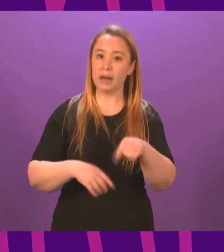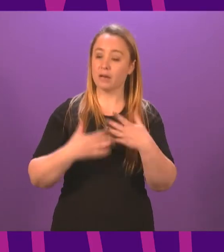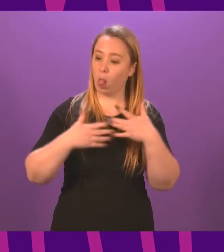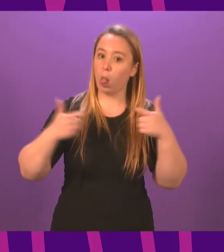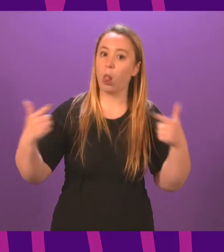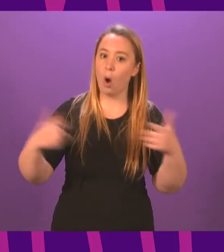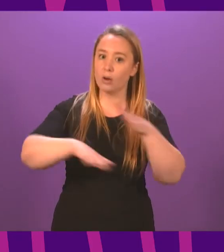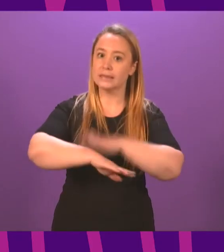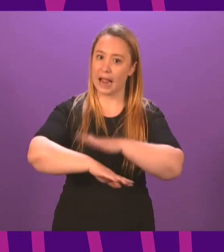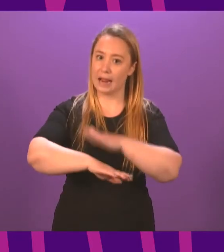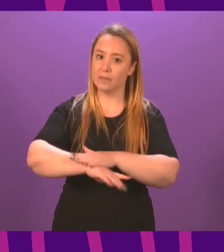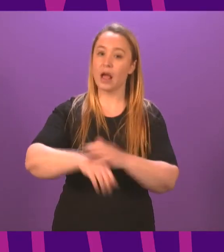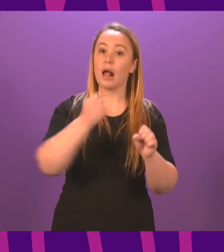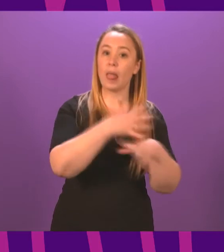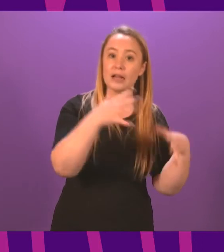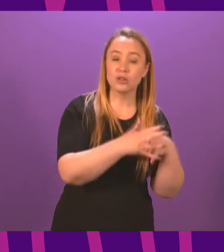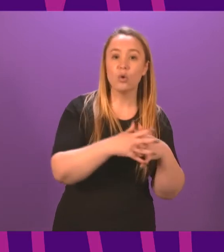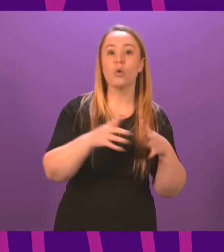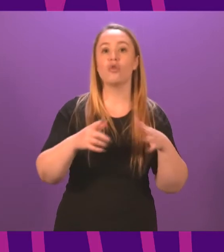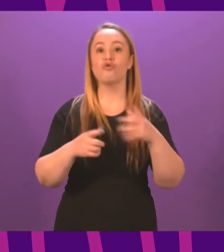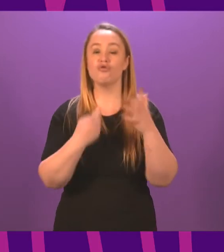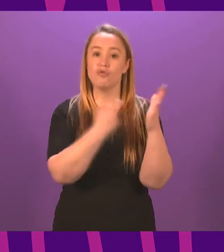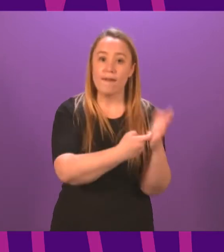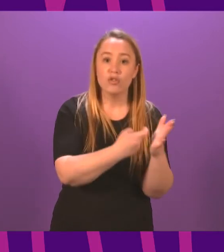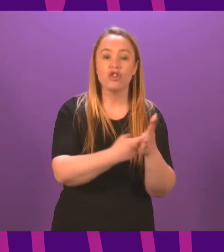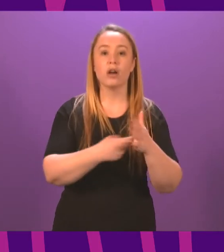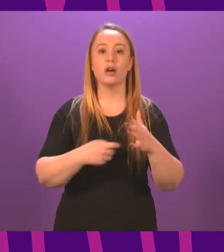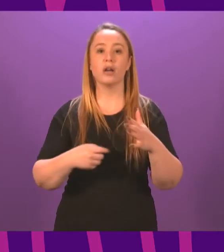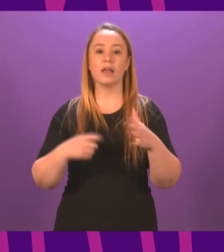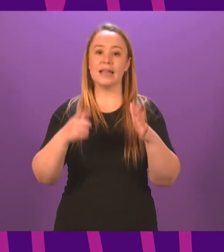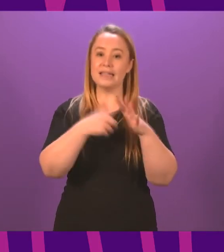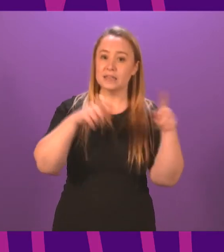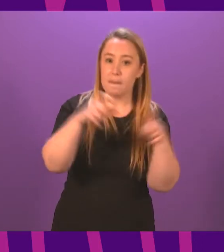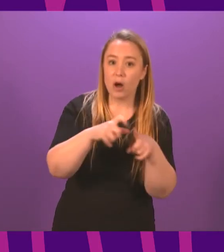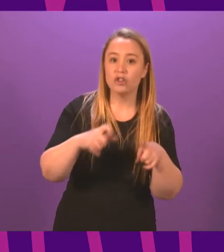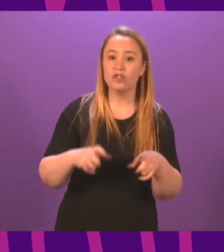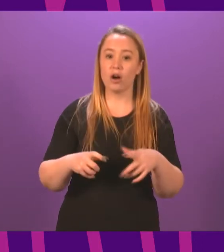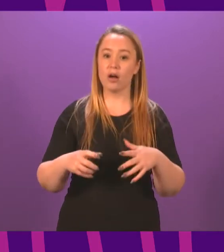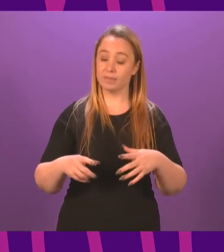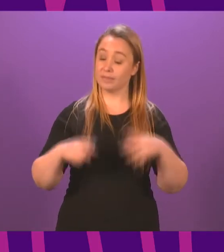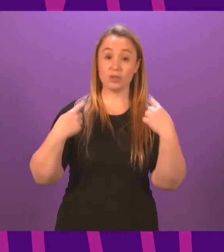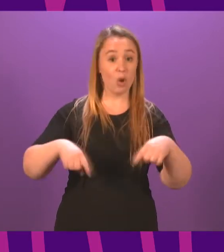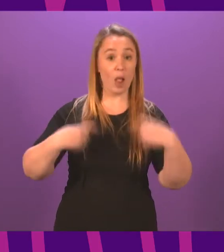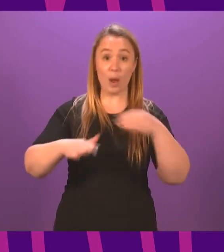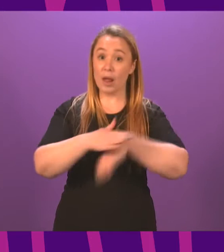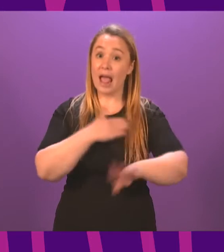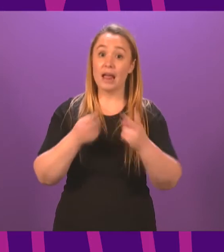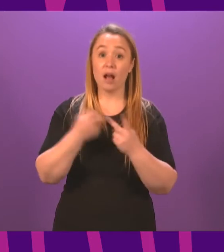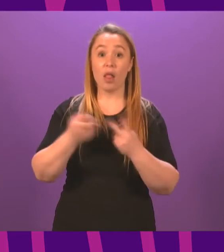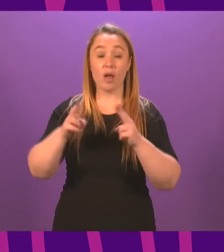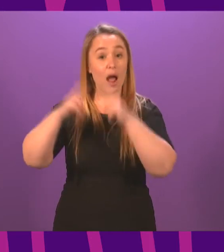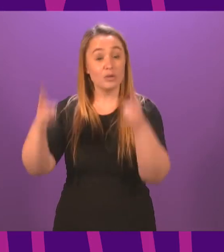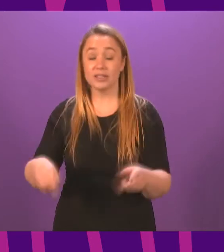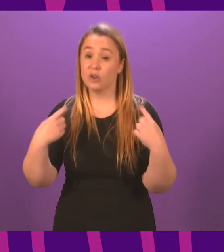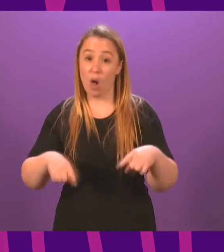already. Glasgow, East Renfrewshire and Western Bartonshire have had a ban on household mixing since the 1st of September. That is over